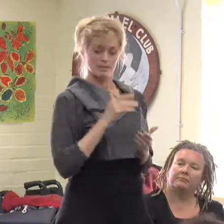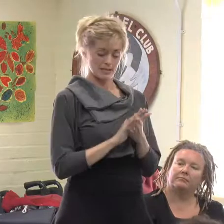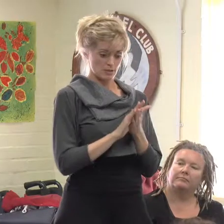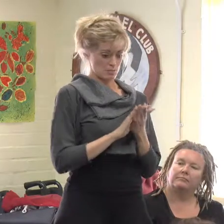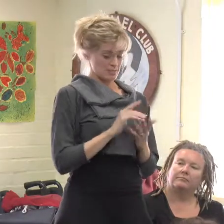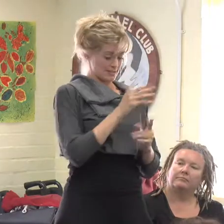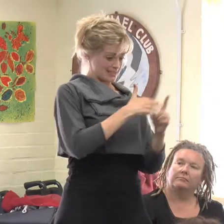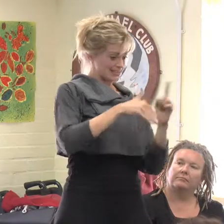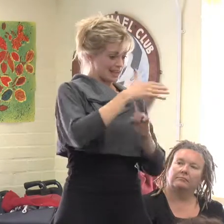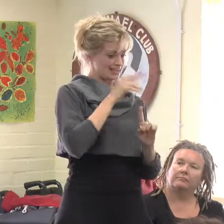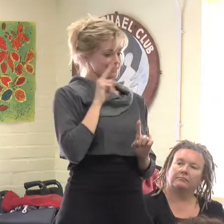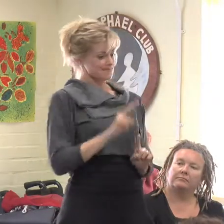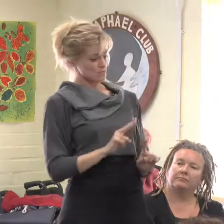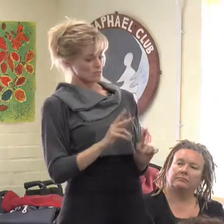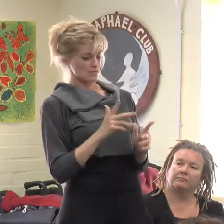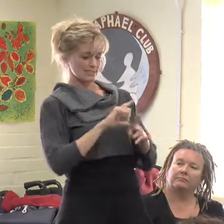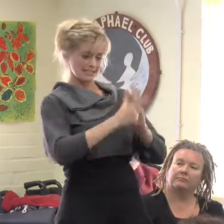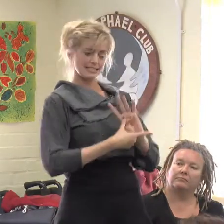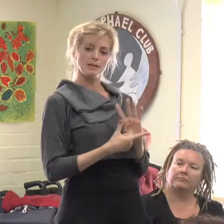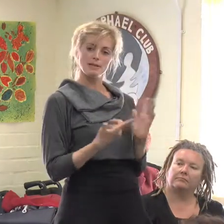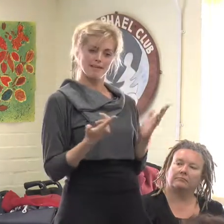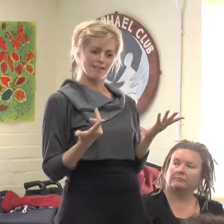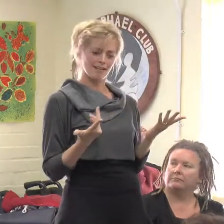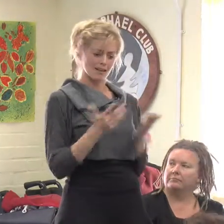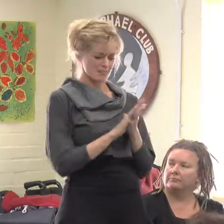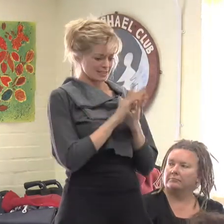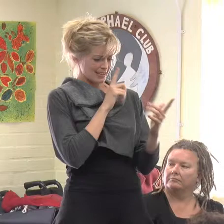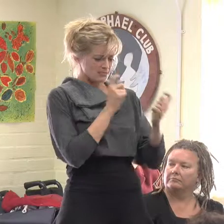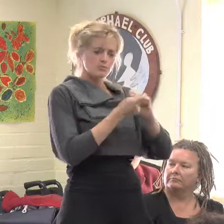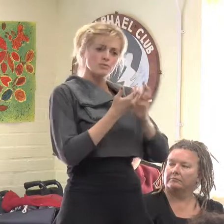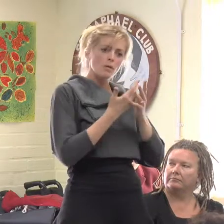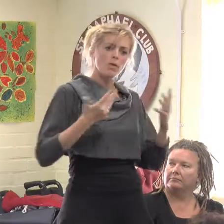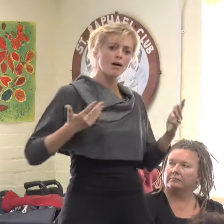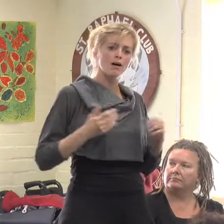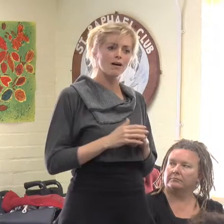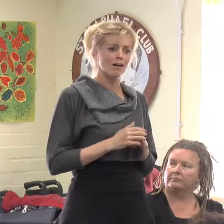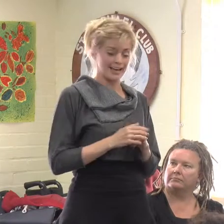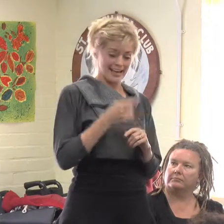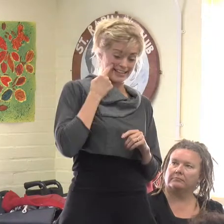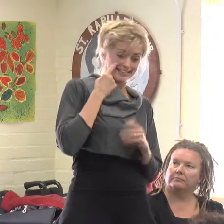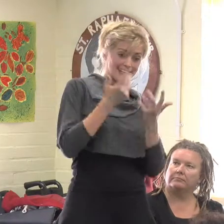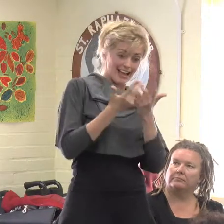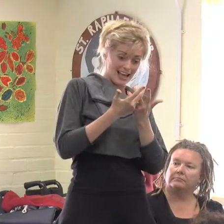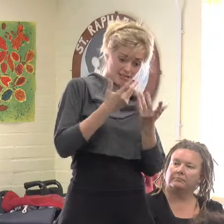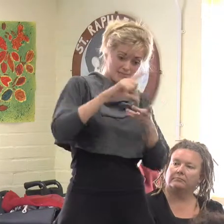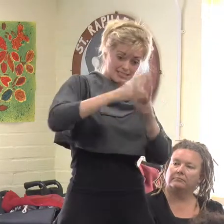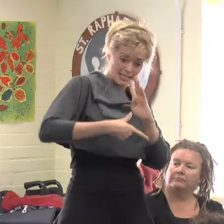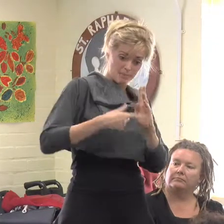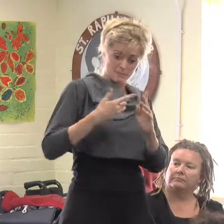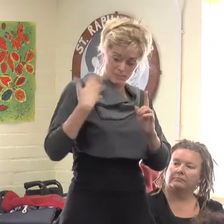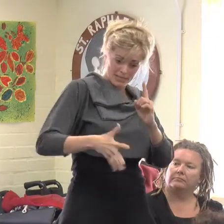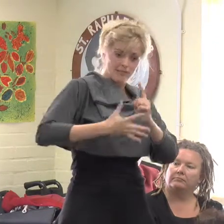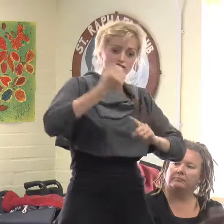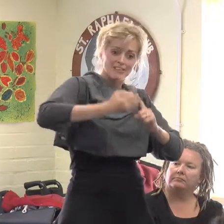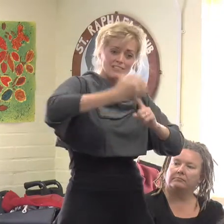sees disability, it's amazing what can be done. And I think it's been inspiring to see just what disabled people have been able to achieve over the last few